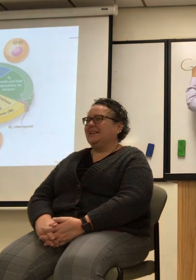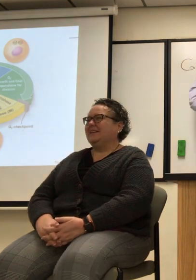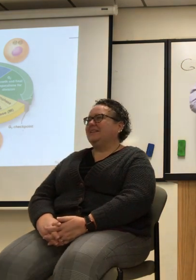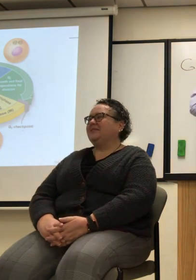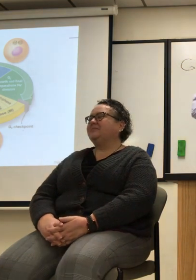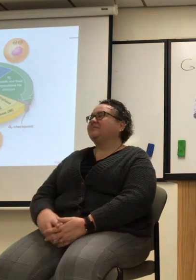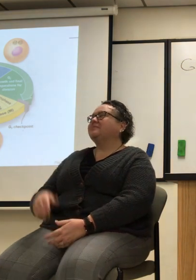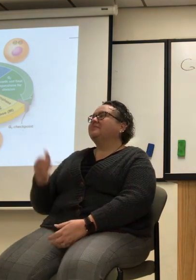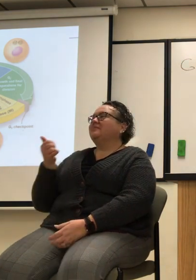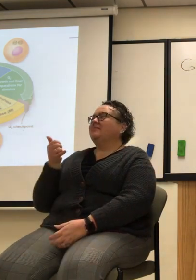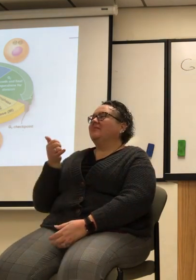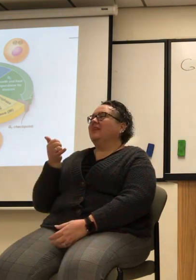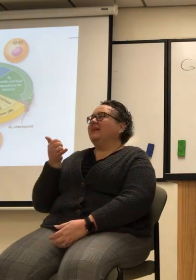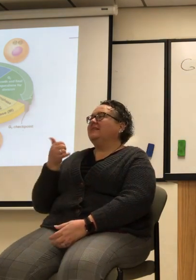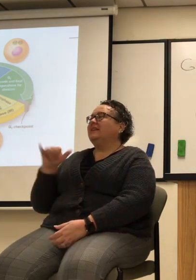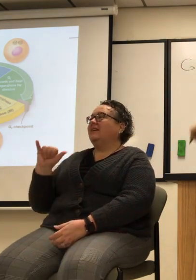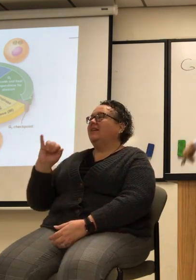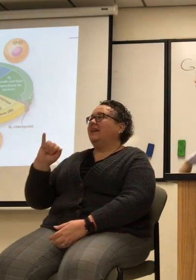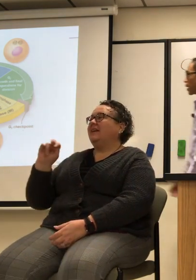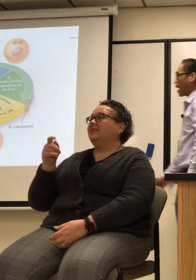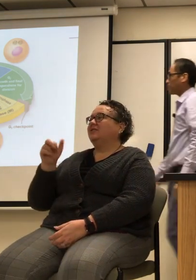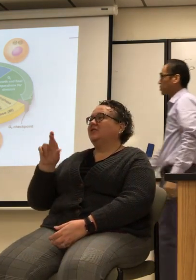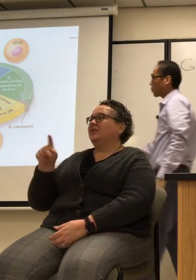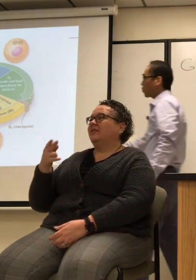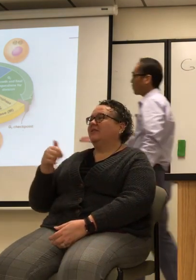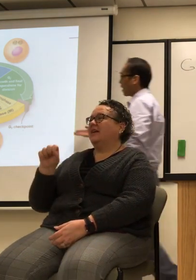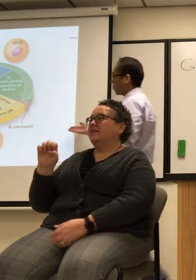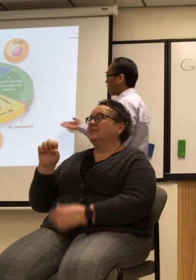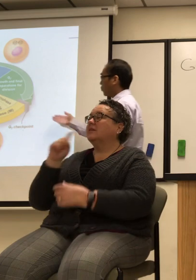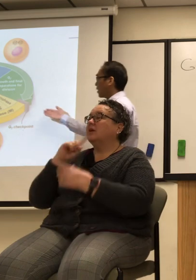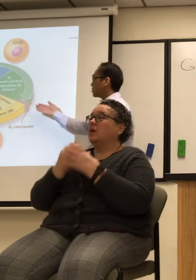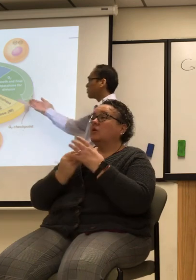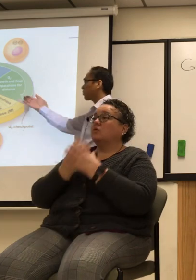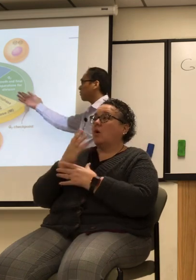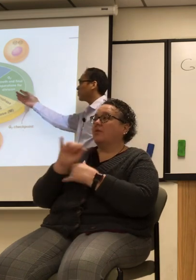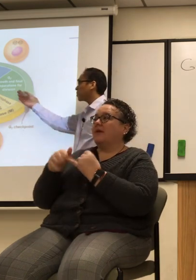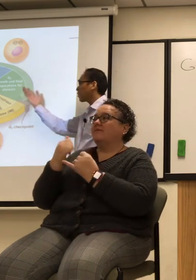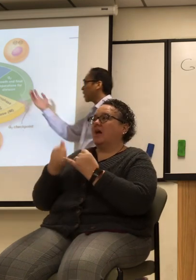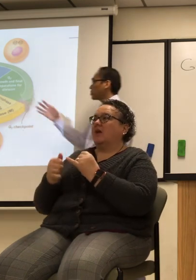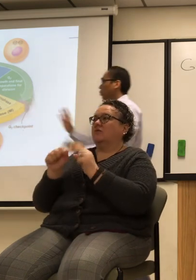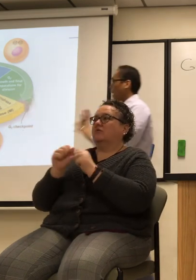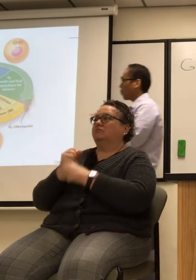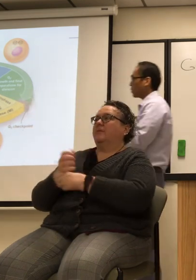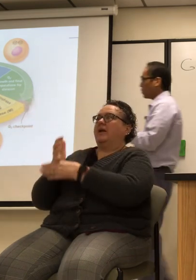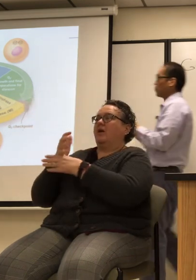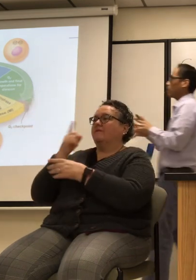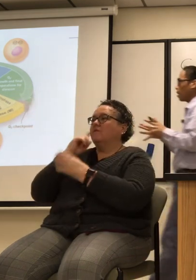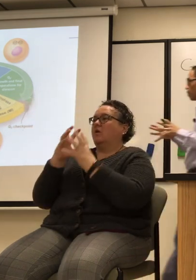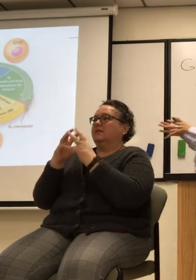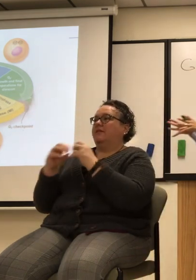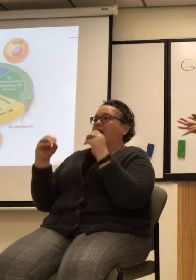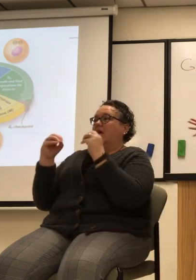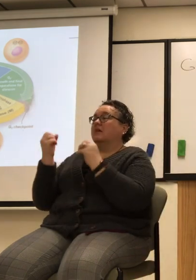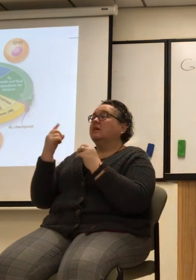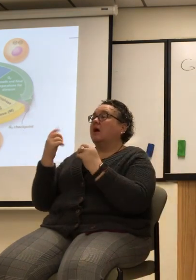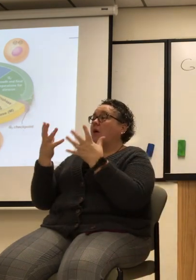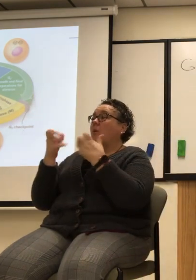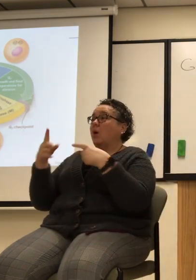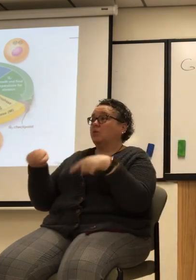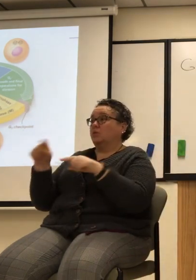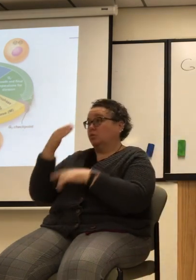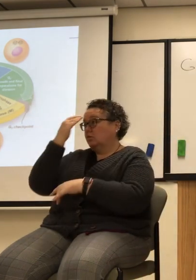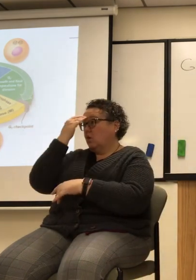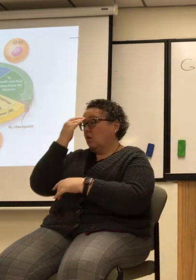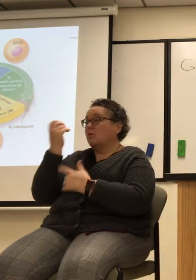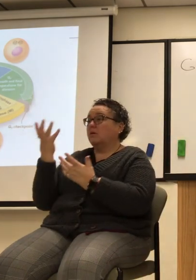still on interphase, G2, let's read what happens. Growth and final preparations for division, okay? So what I want you to know, you're